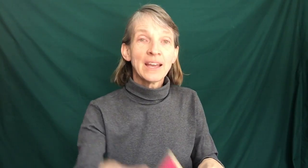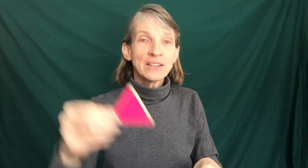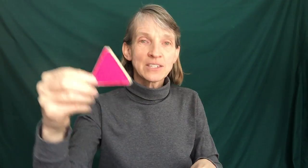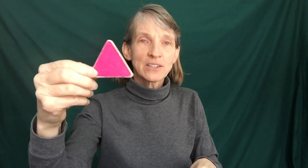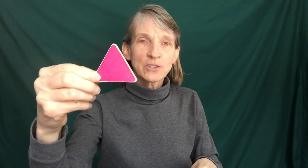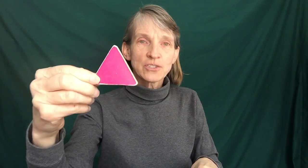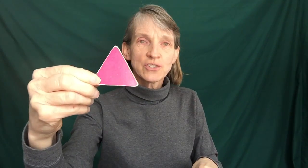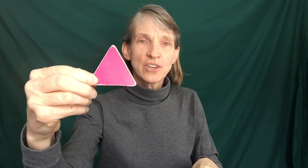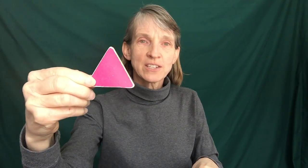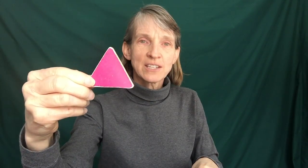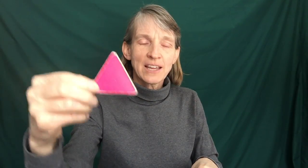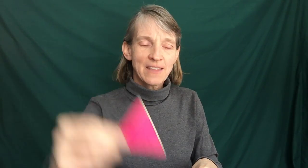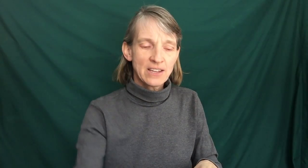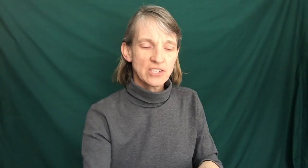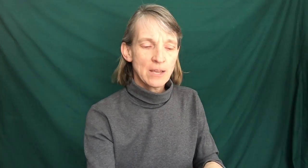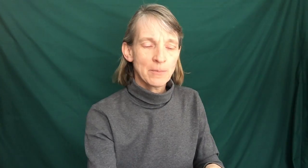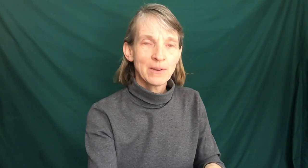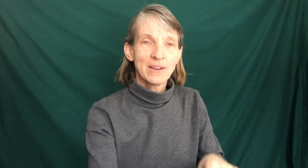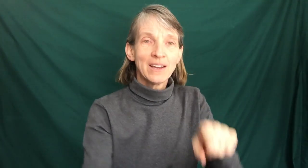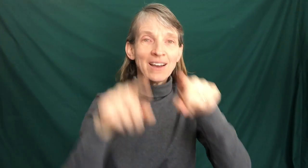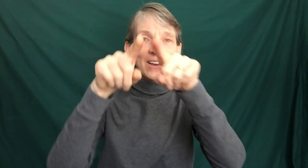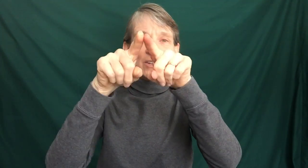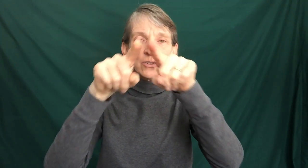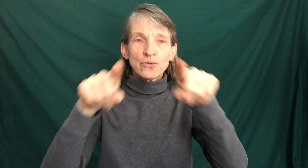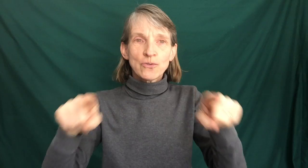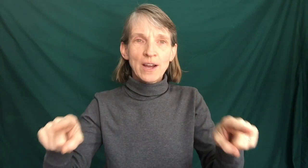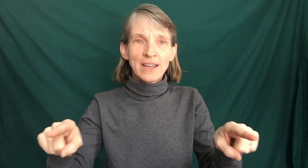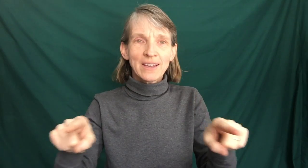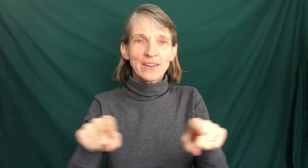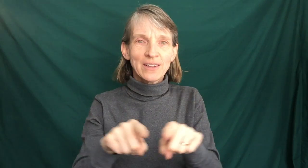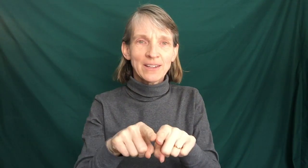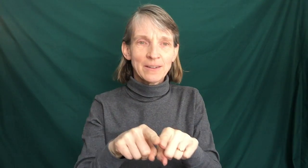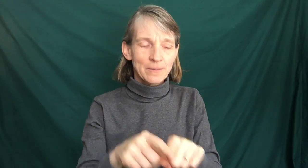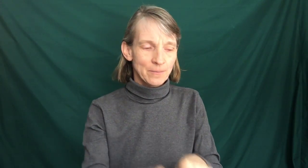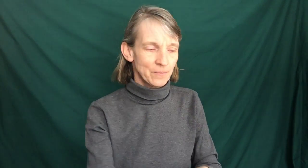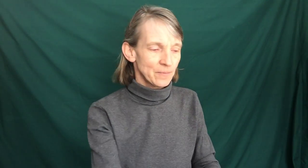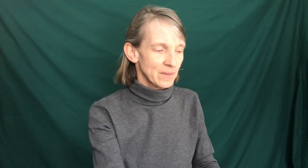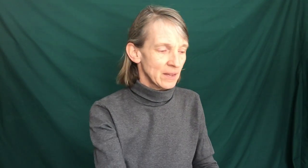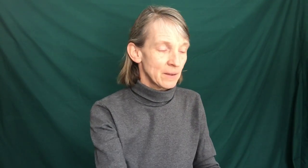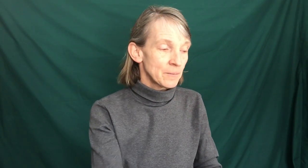You can see it looks just like that shape. Triangle.